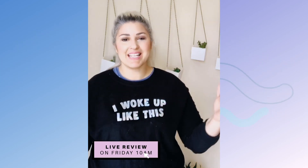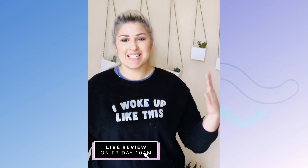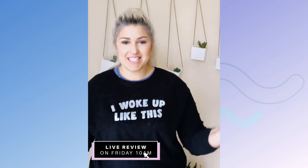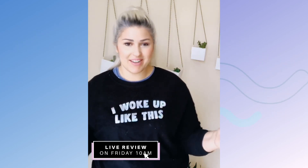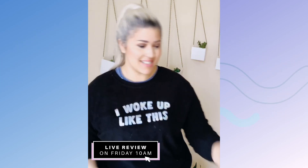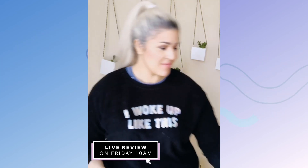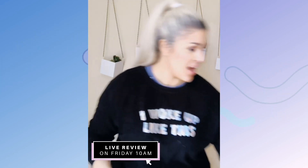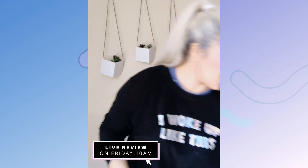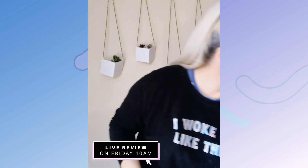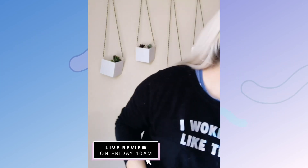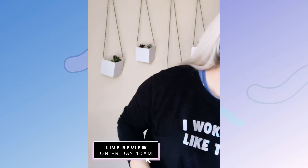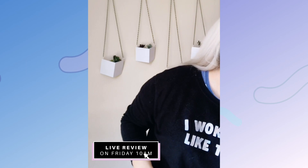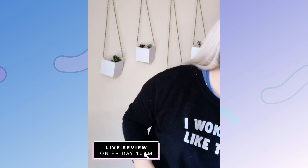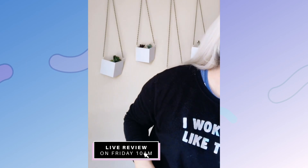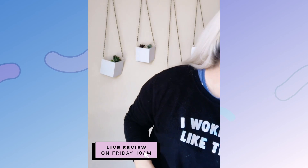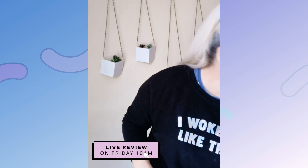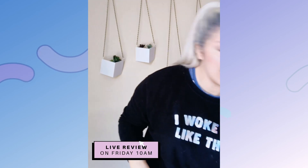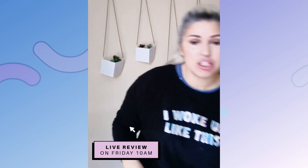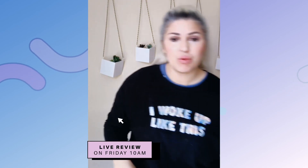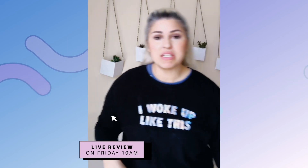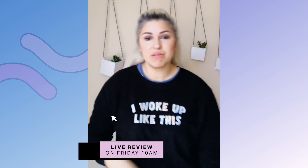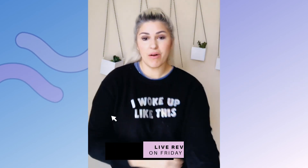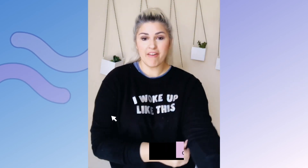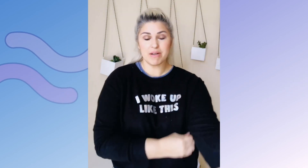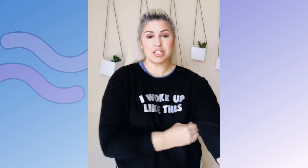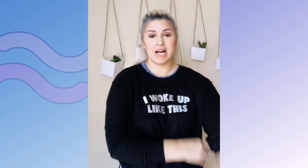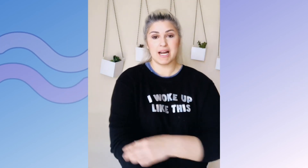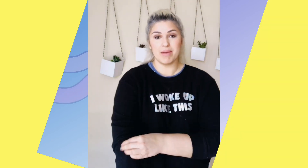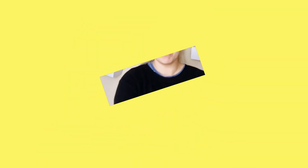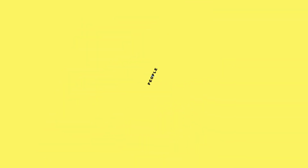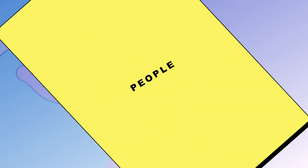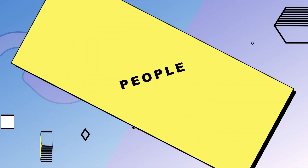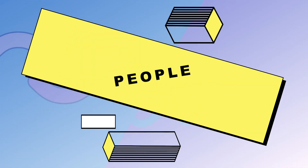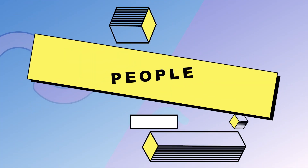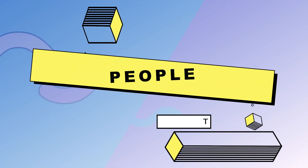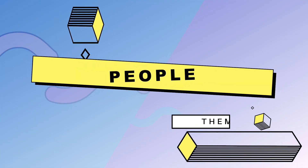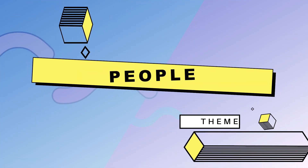in this series. All right, so let's get to it since we don't have much time.